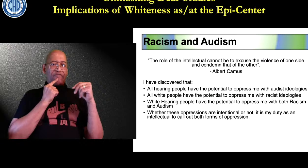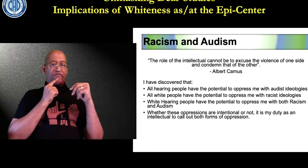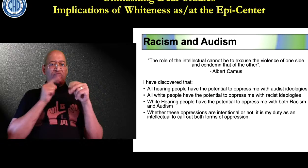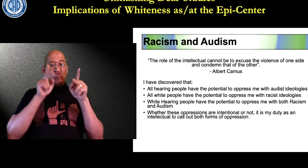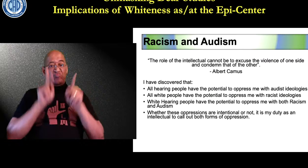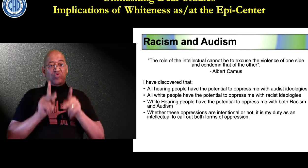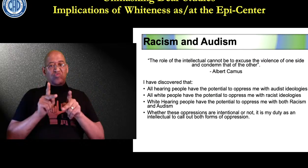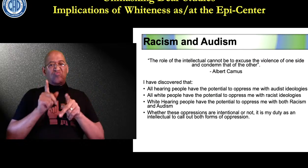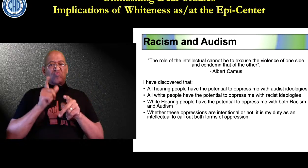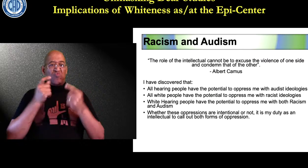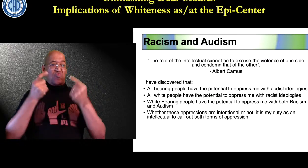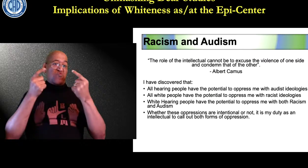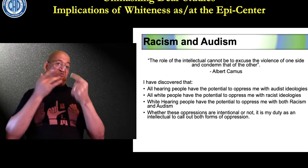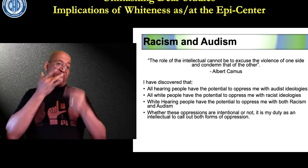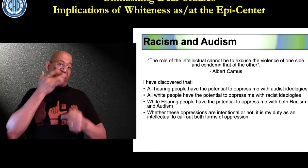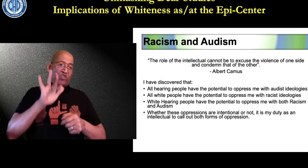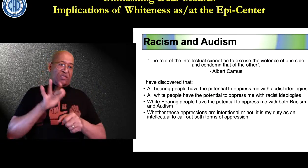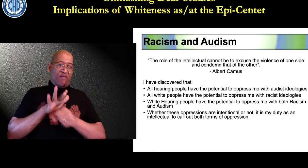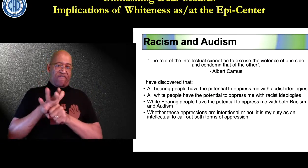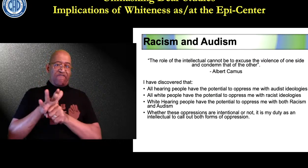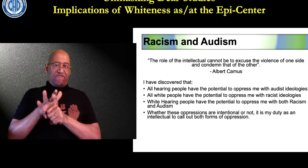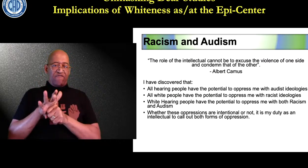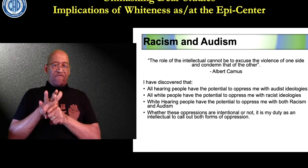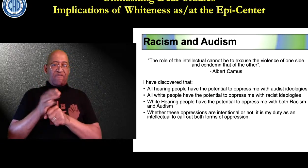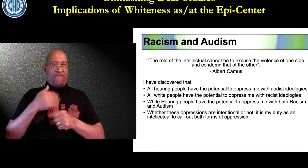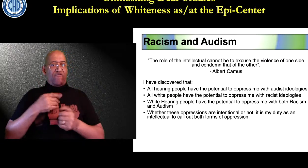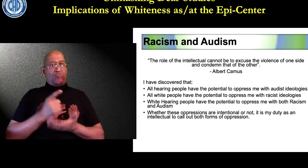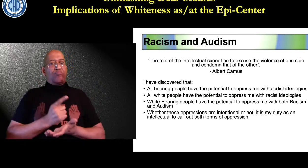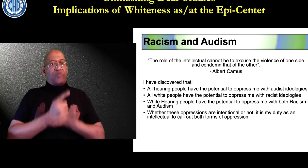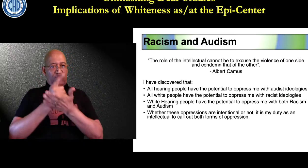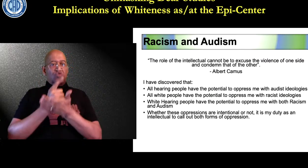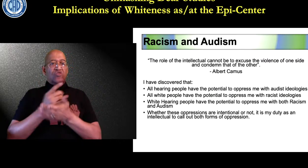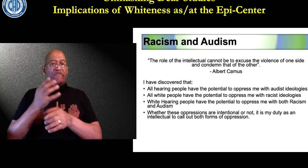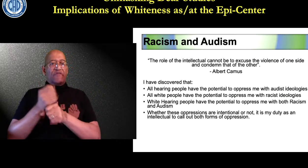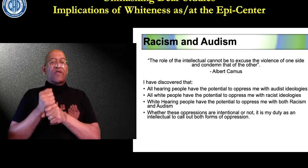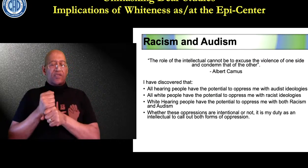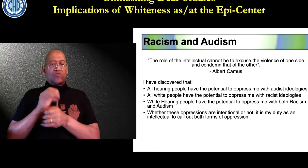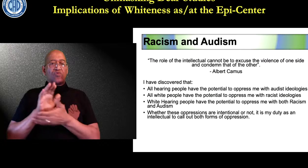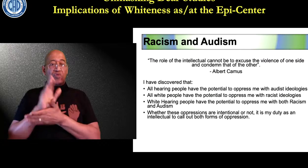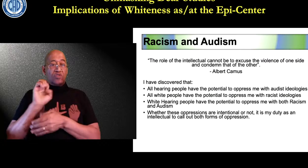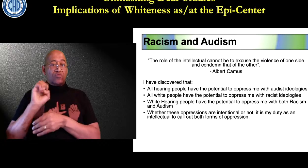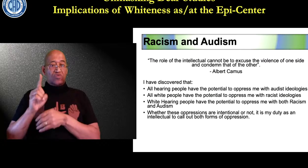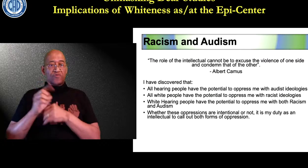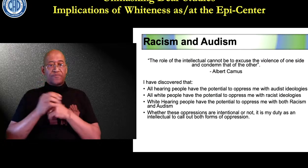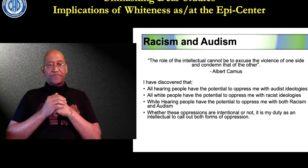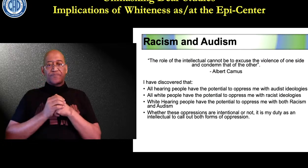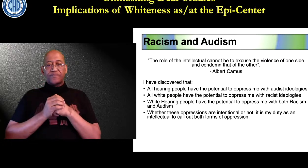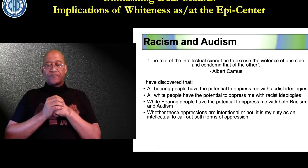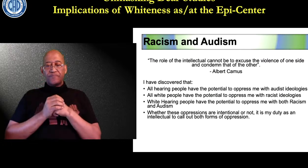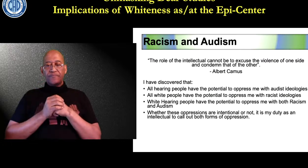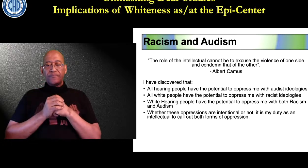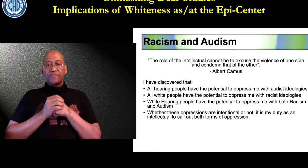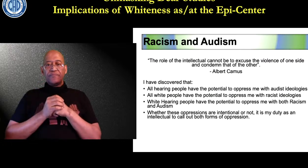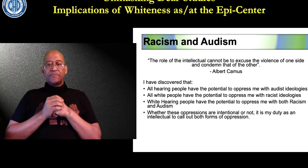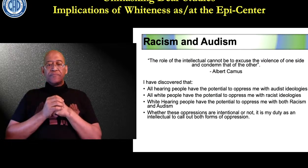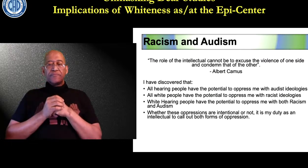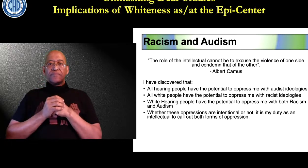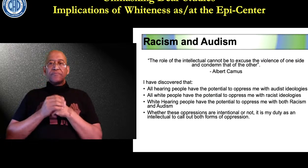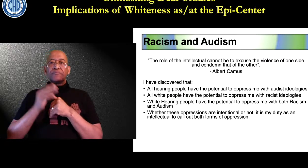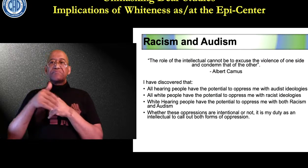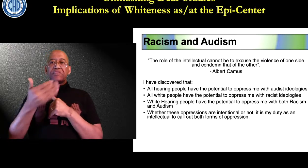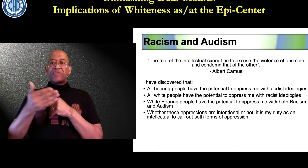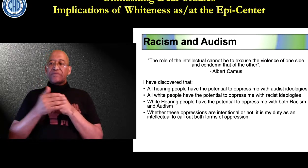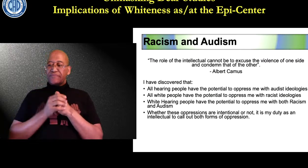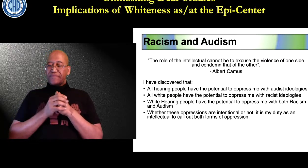That's my responsibility as a Black deaf person who's fortunate enough